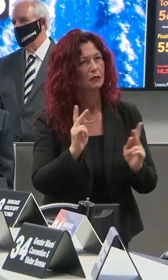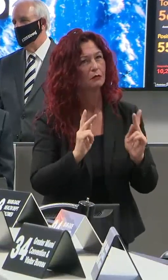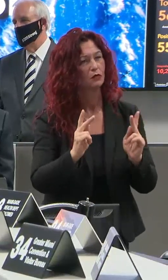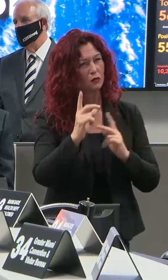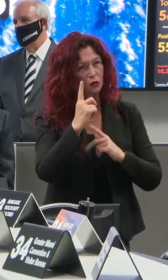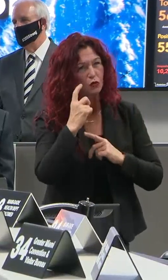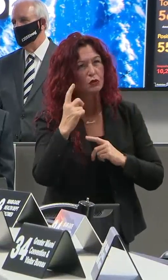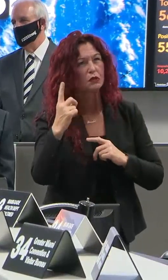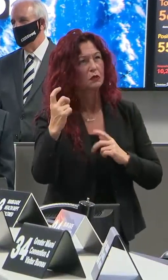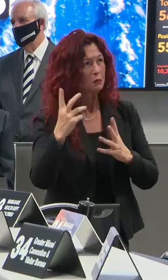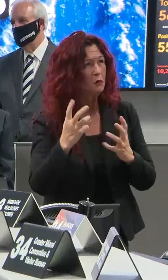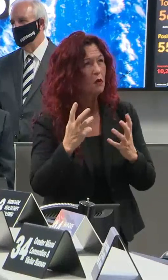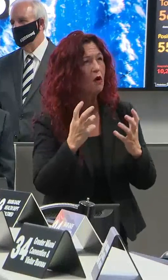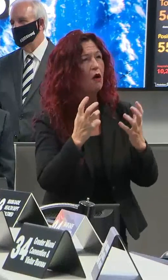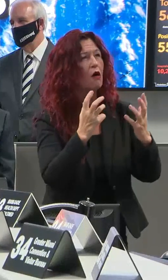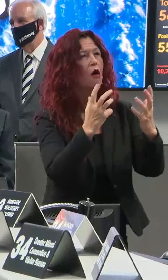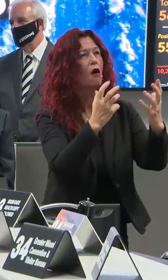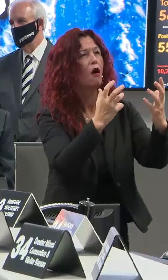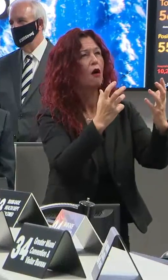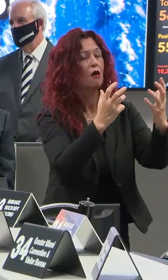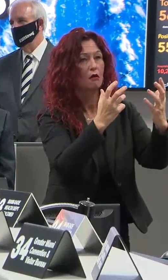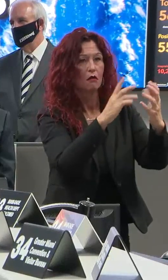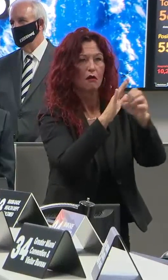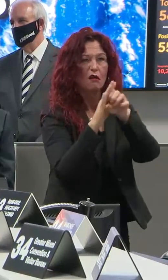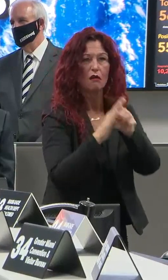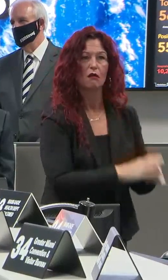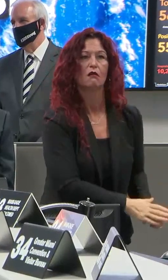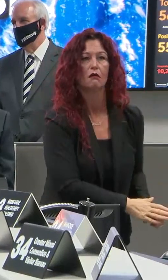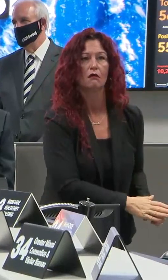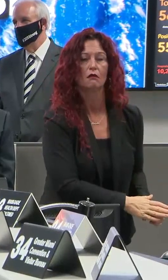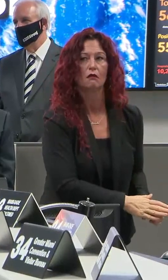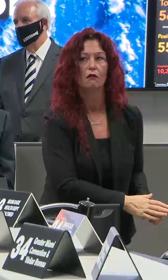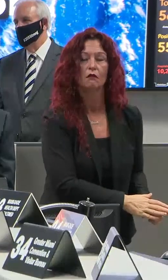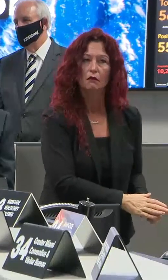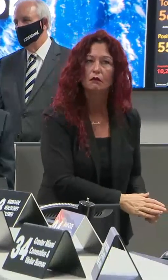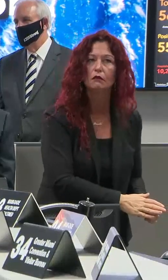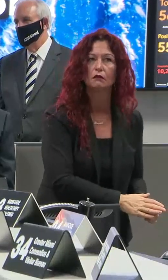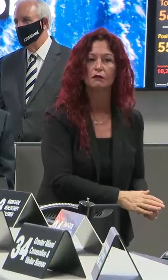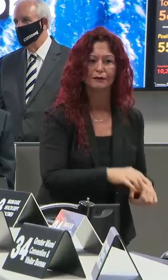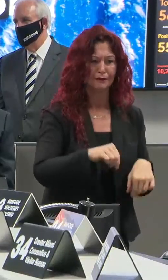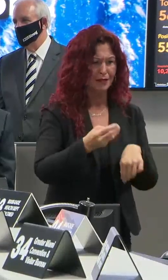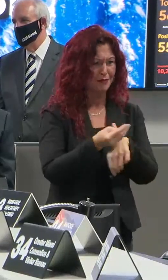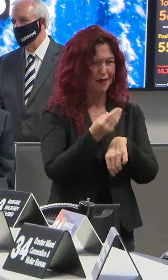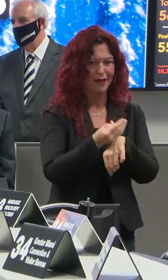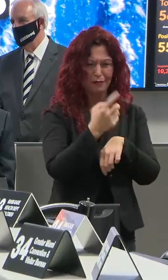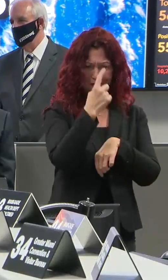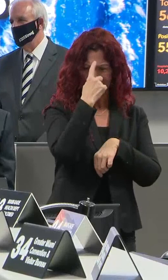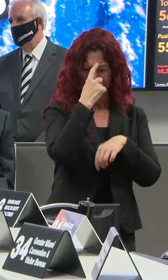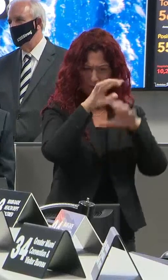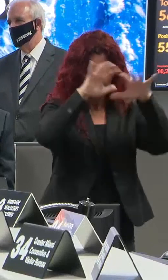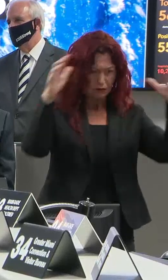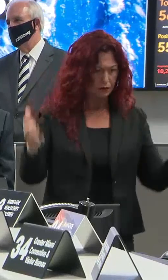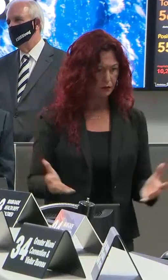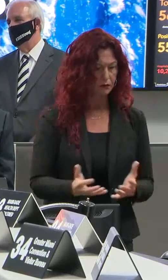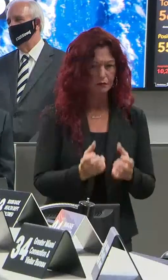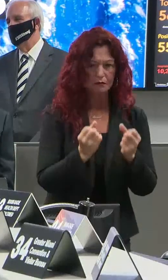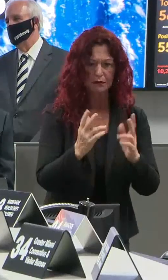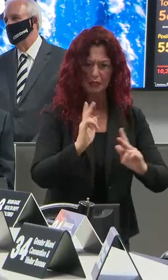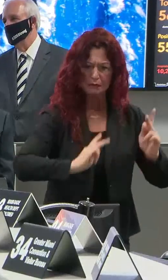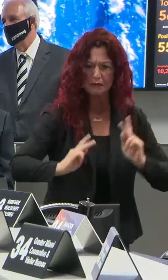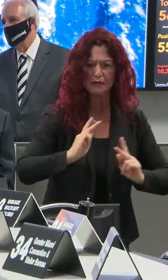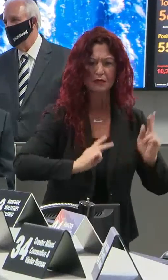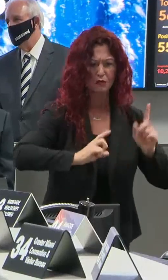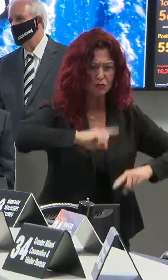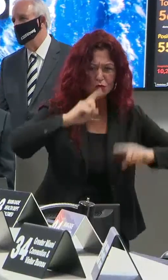day. This city is rooted in diversity. We are the only major metropolitan city in the U.S. founded by a